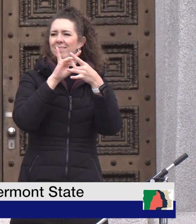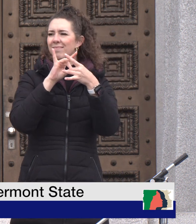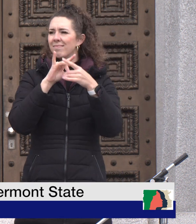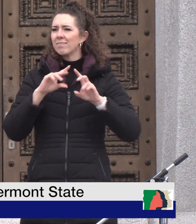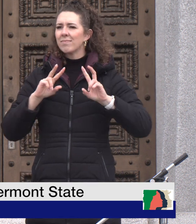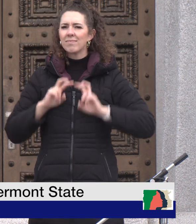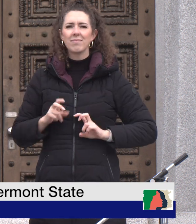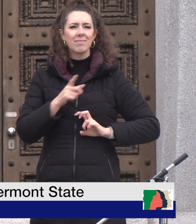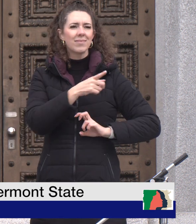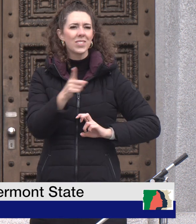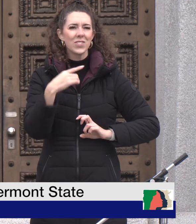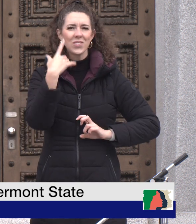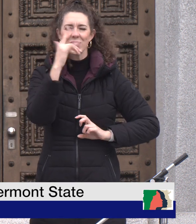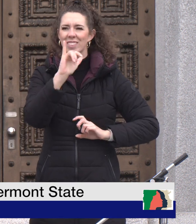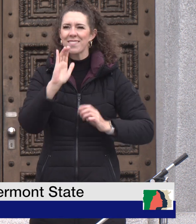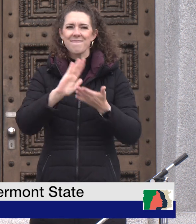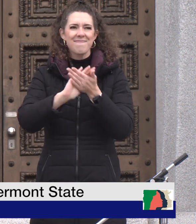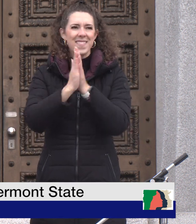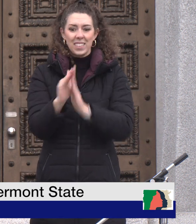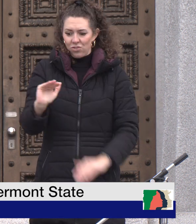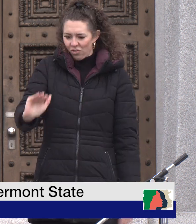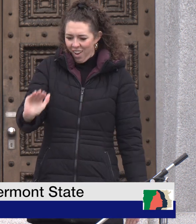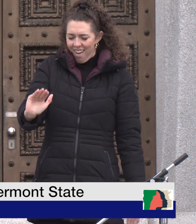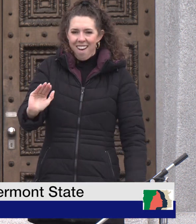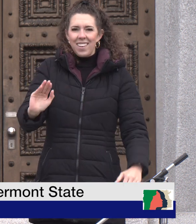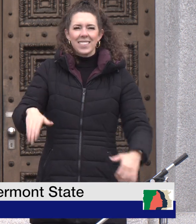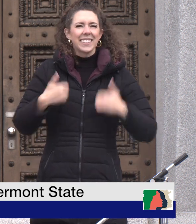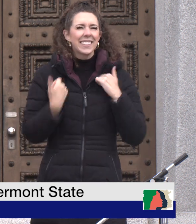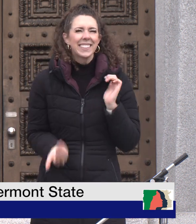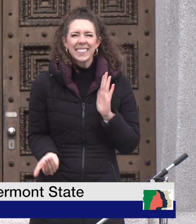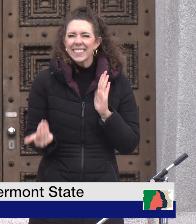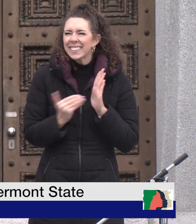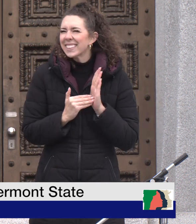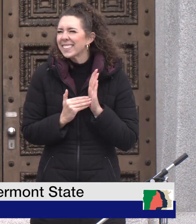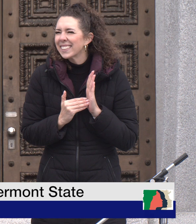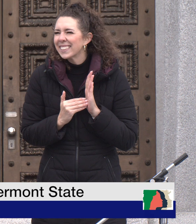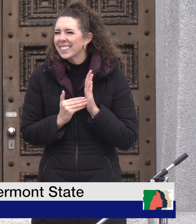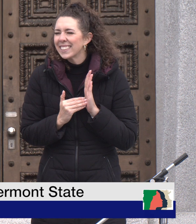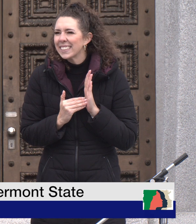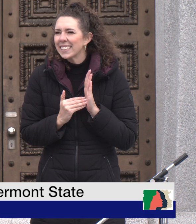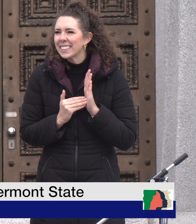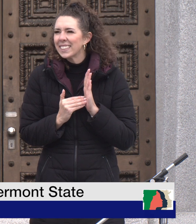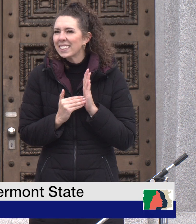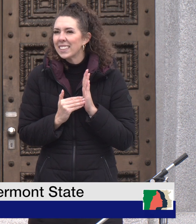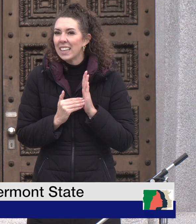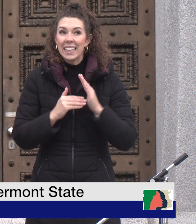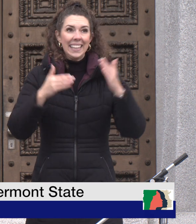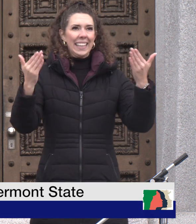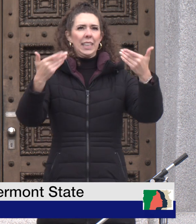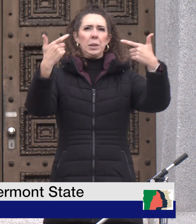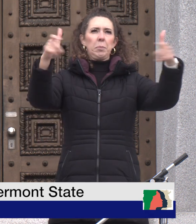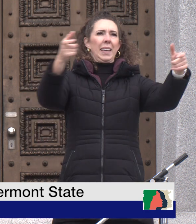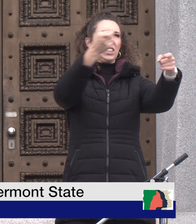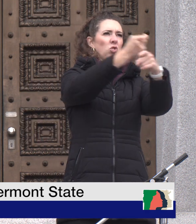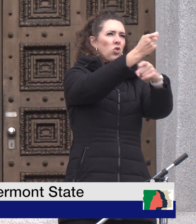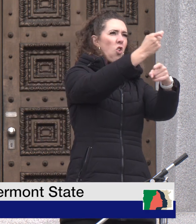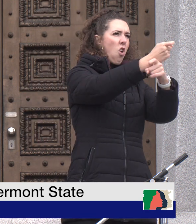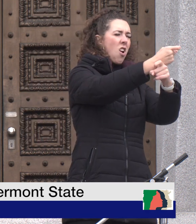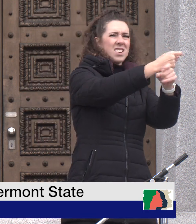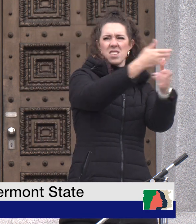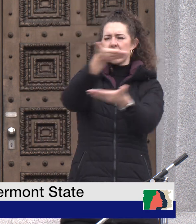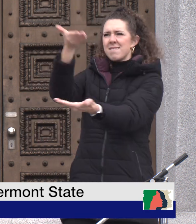like a resurrected child. A serious drama in a cosmic joke.